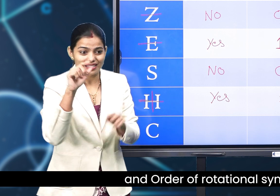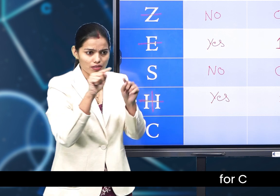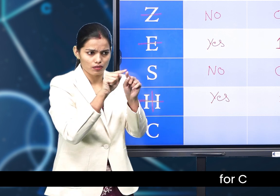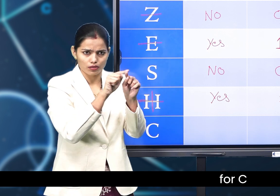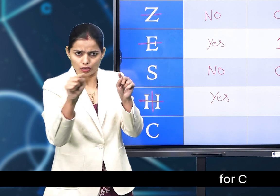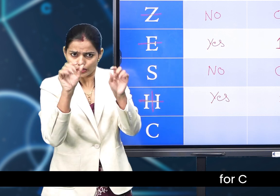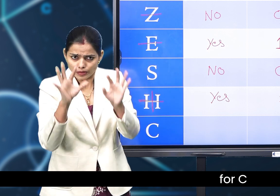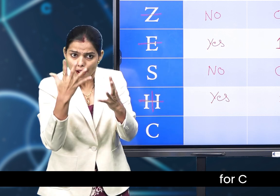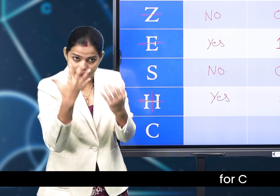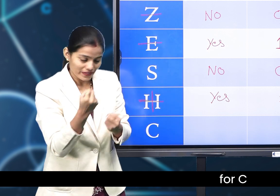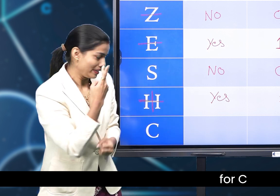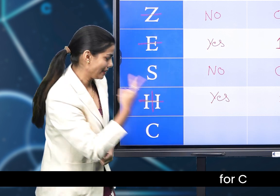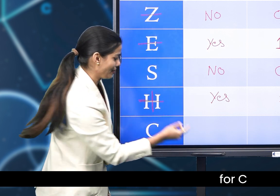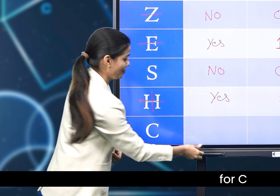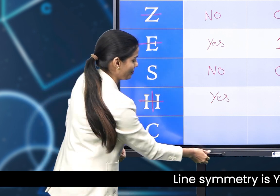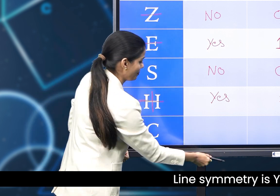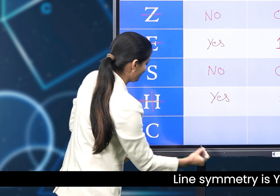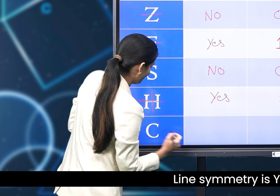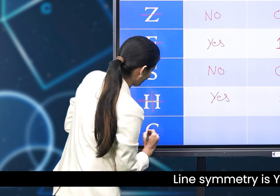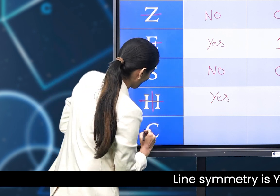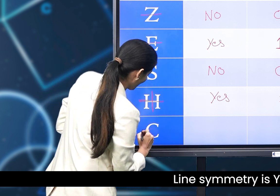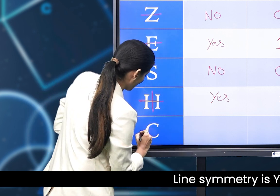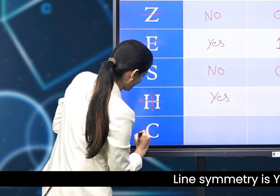For C, lines of symmetry is yes,